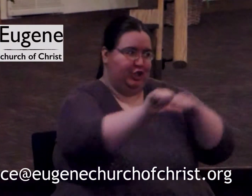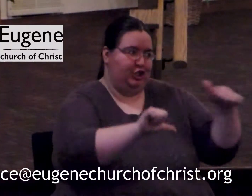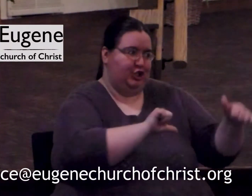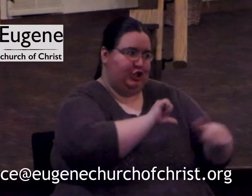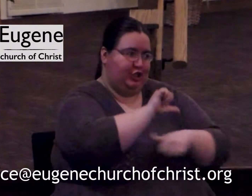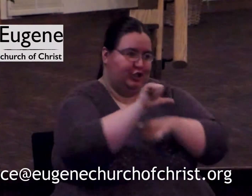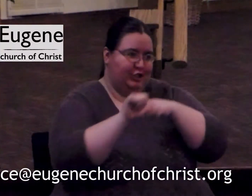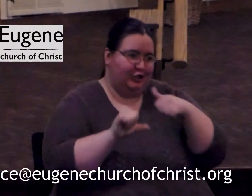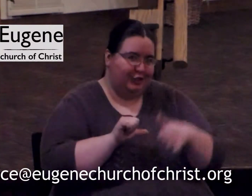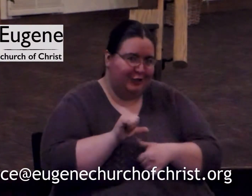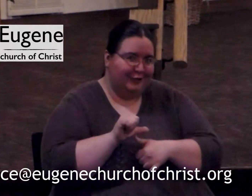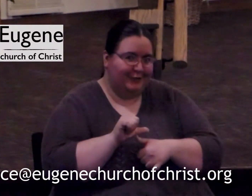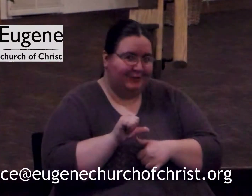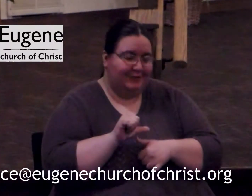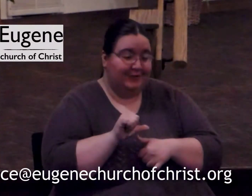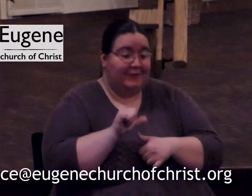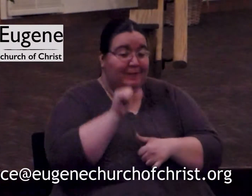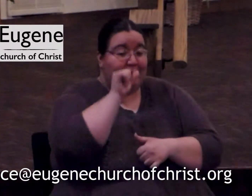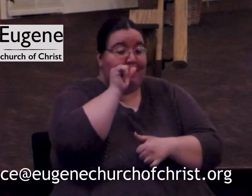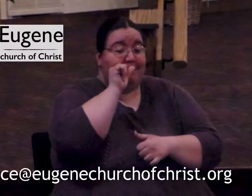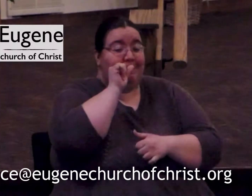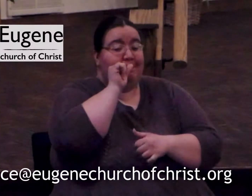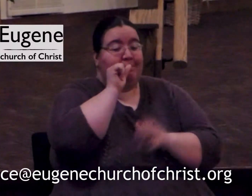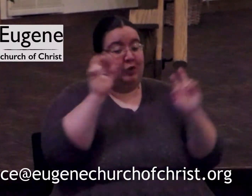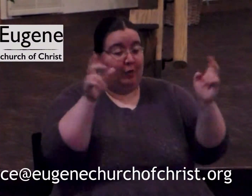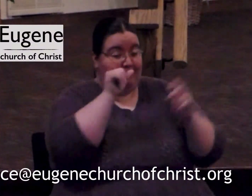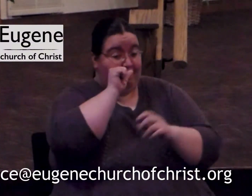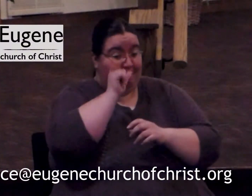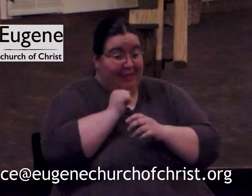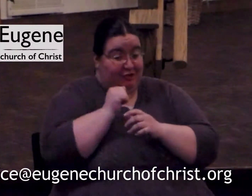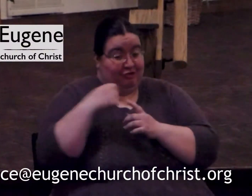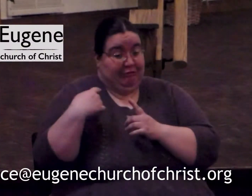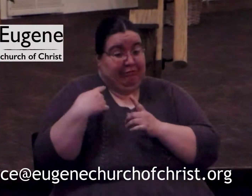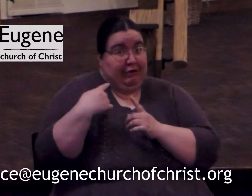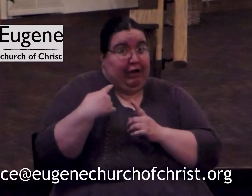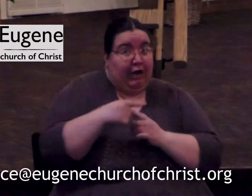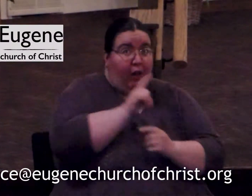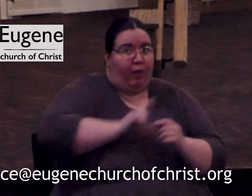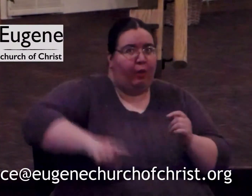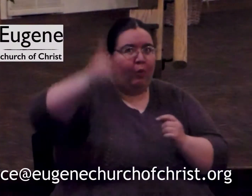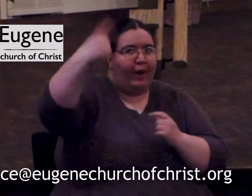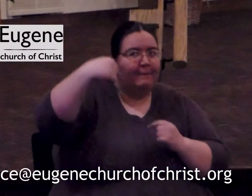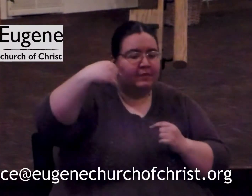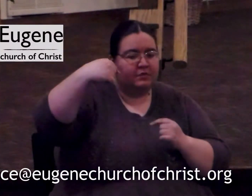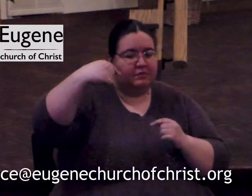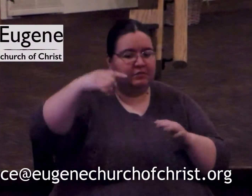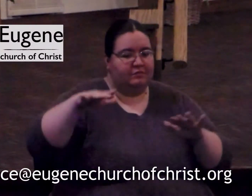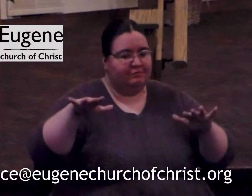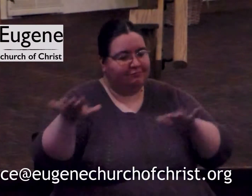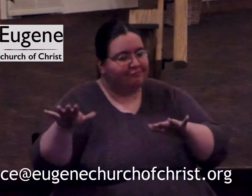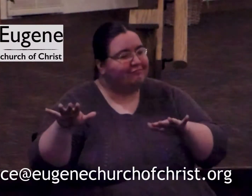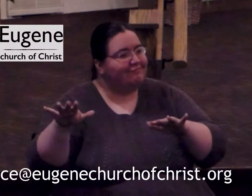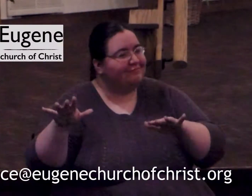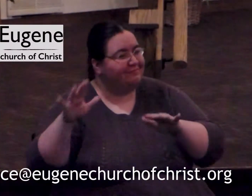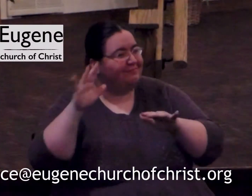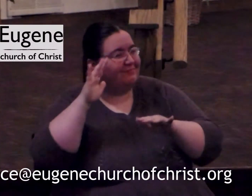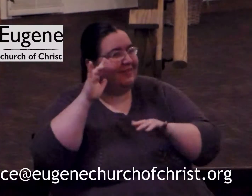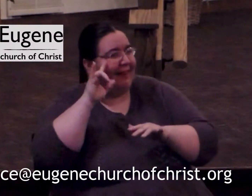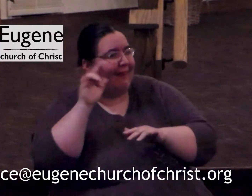Be patient until the day of the Lord comes. Then, brothers and sisters, see how the farmer waits for the land to yield his valuable